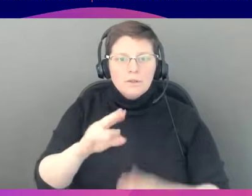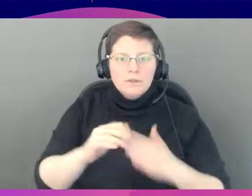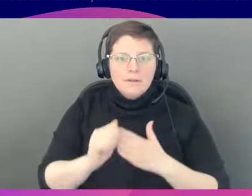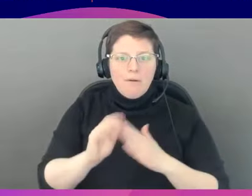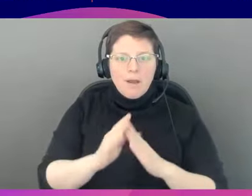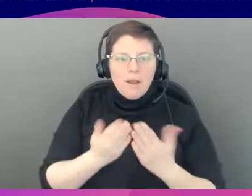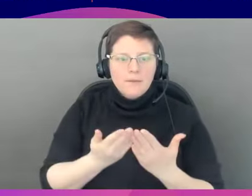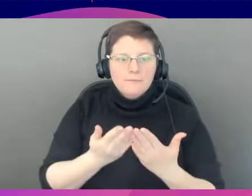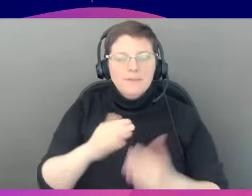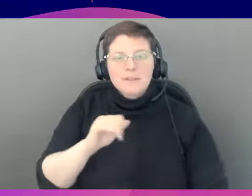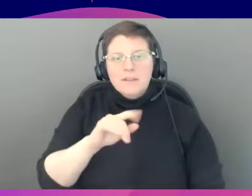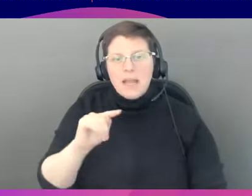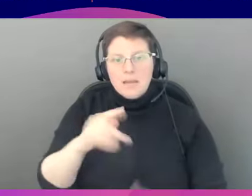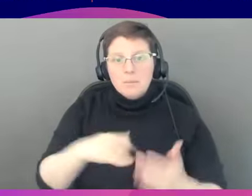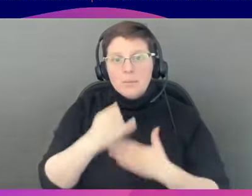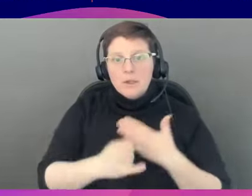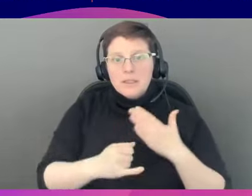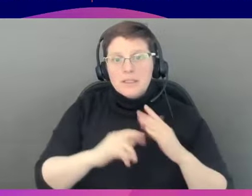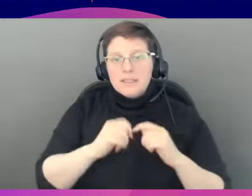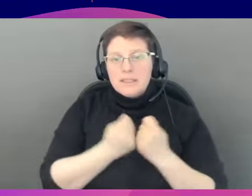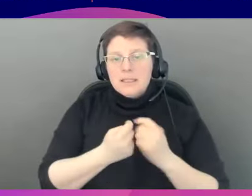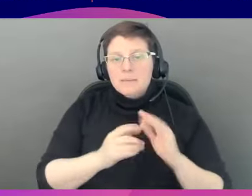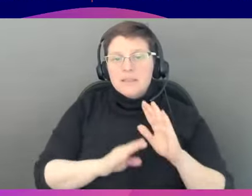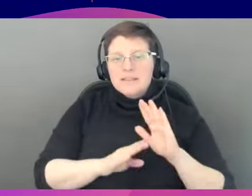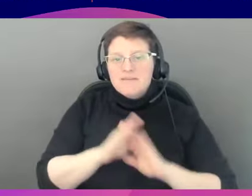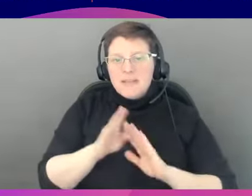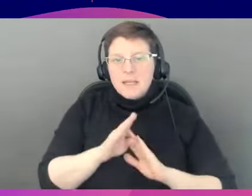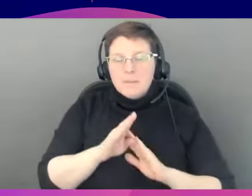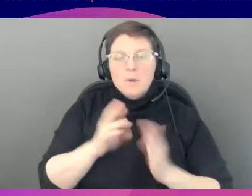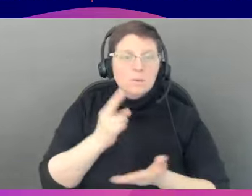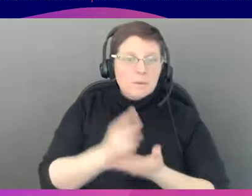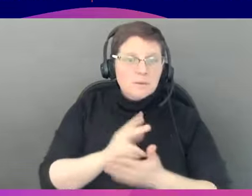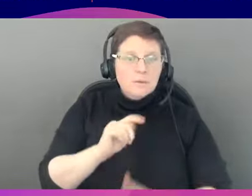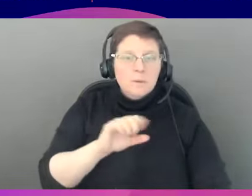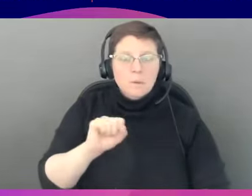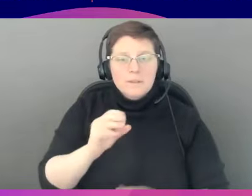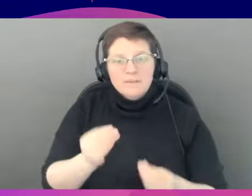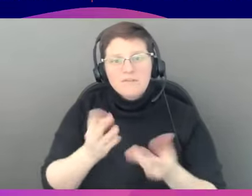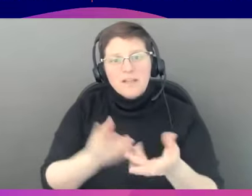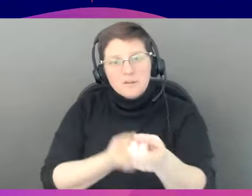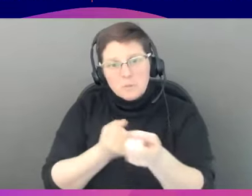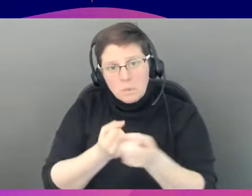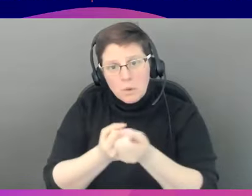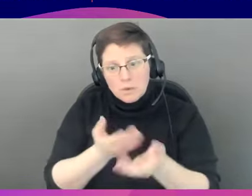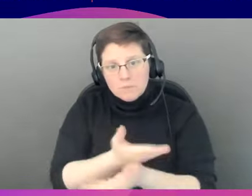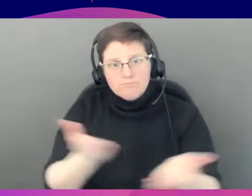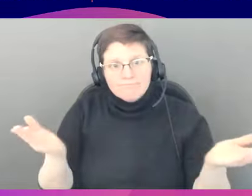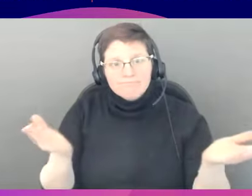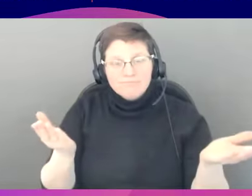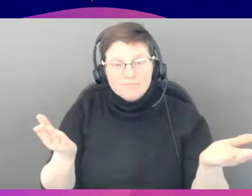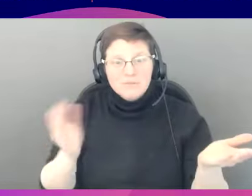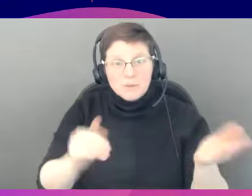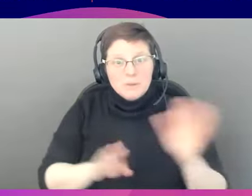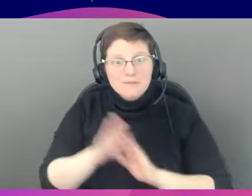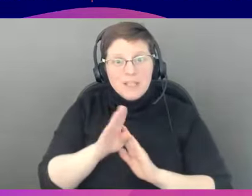So the ACT project team has created resources and tools to support organizations in building those collaborative relationships that are so